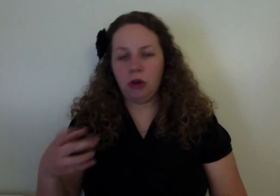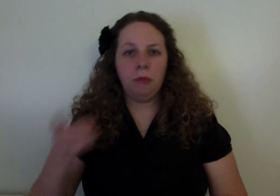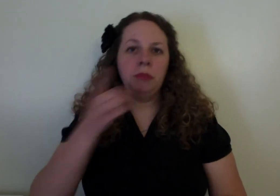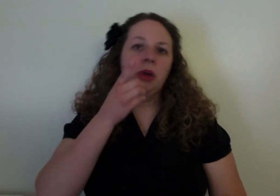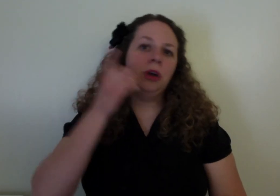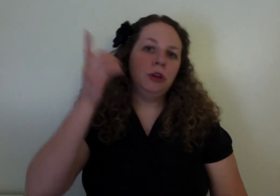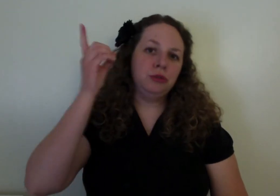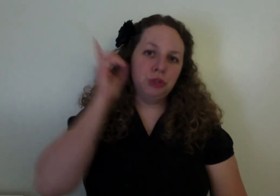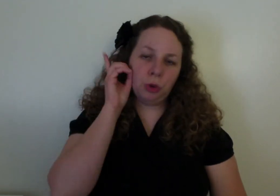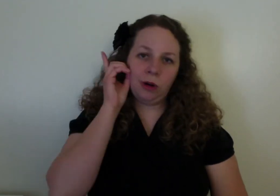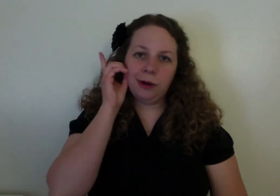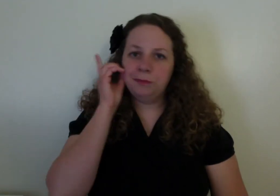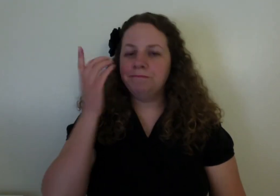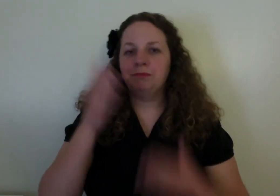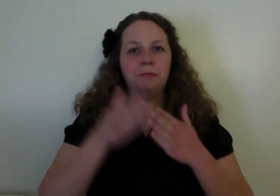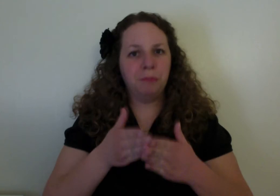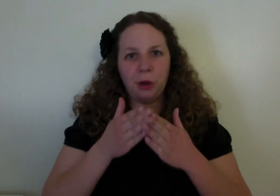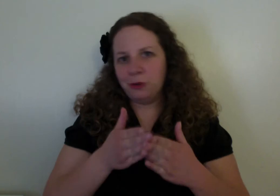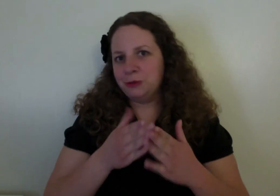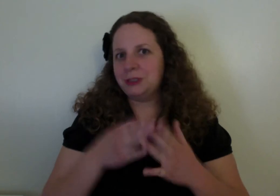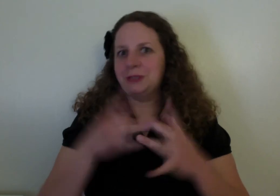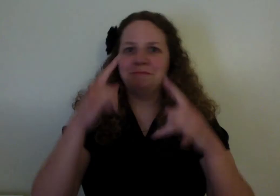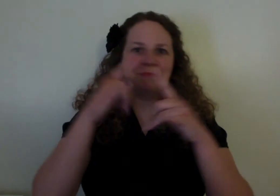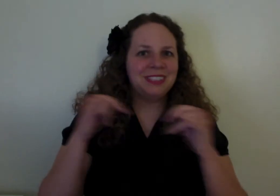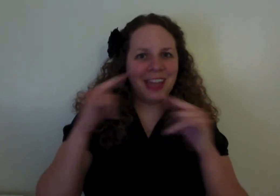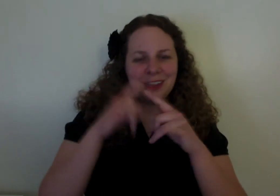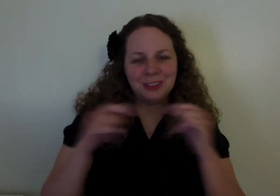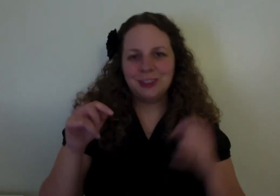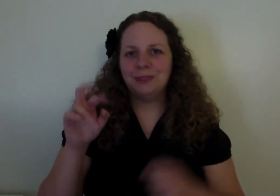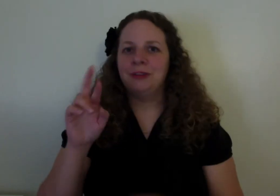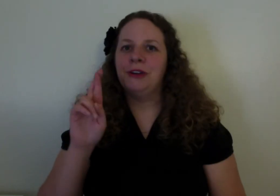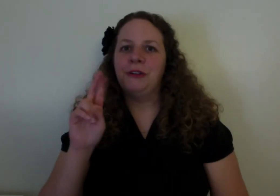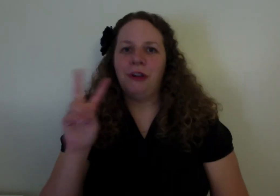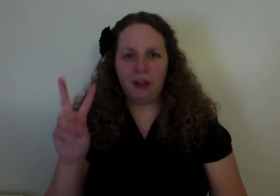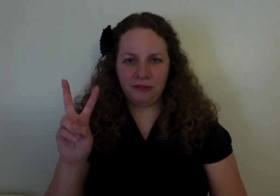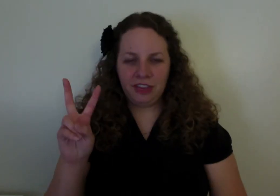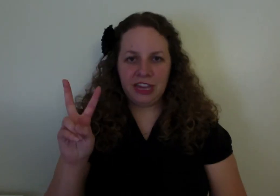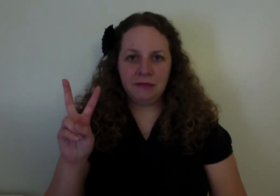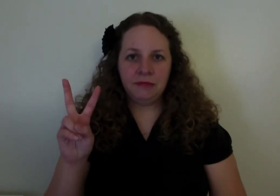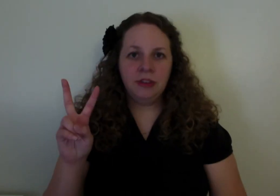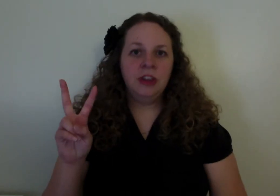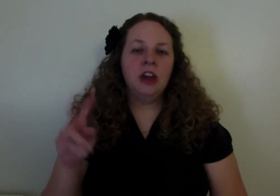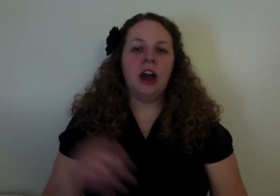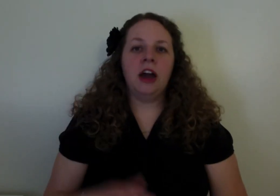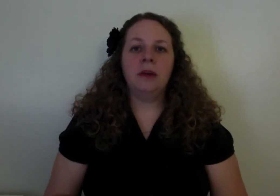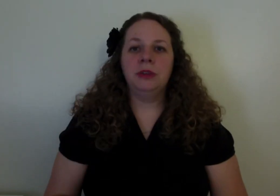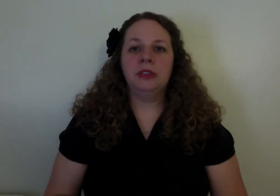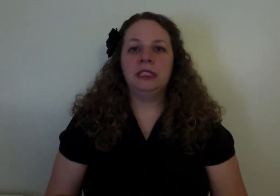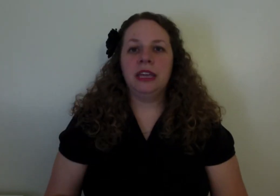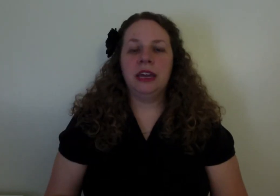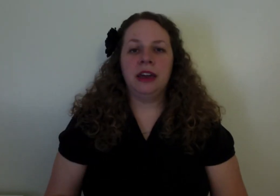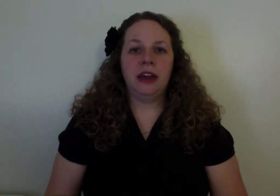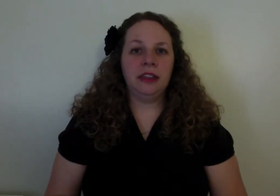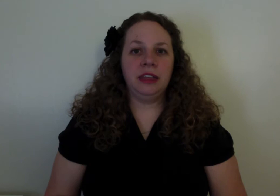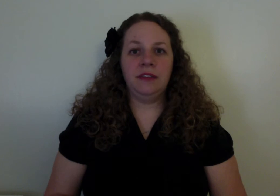townhome, dorm, boat, tent, RV. You could say, I live in